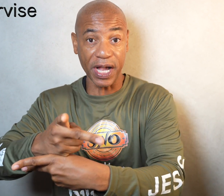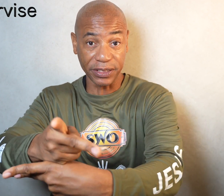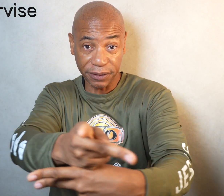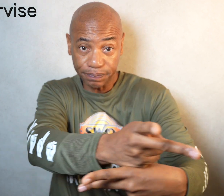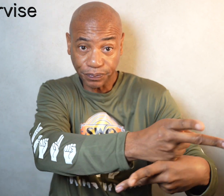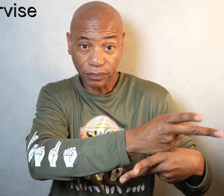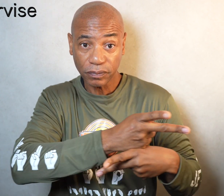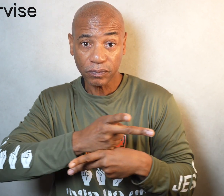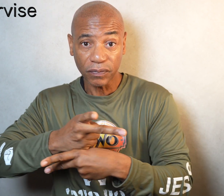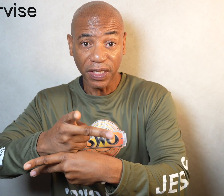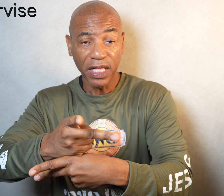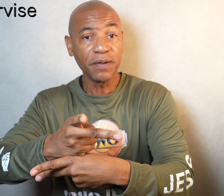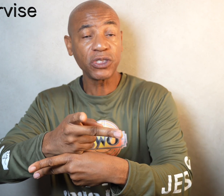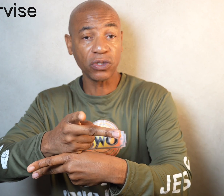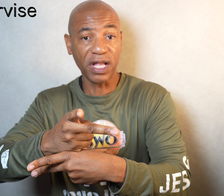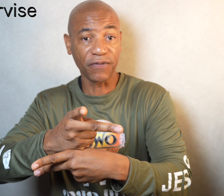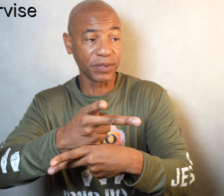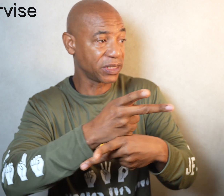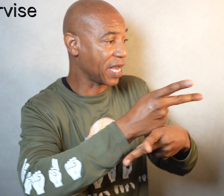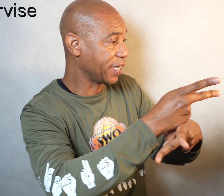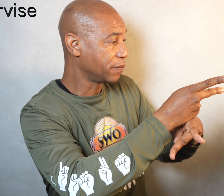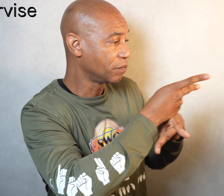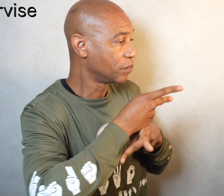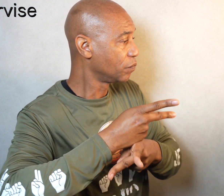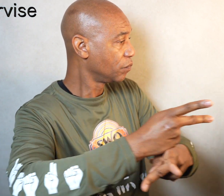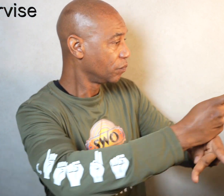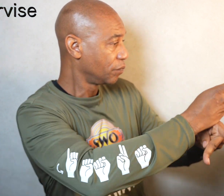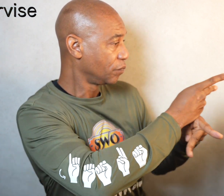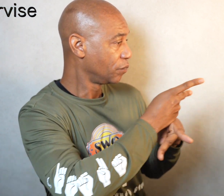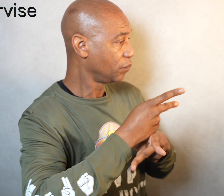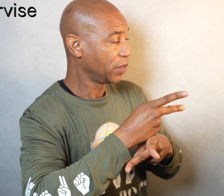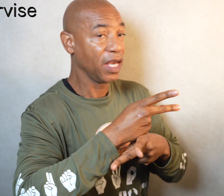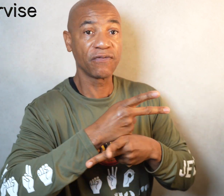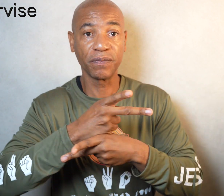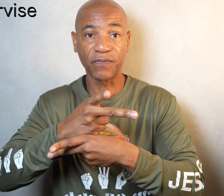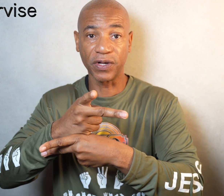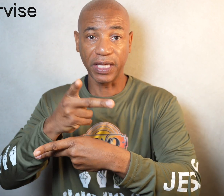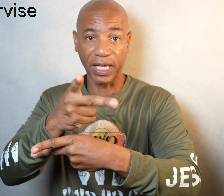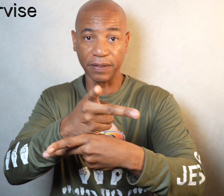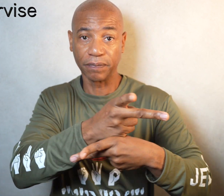counterclockwise. Let me show you that from the side and from the front again.